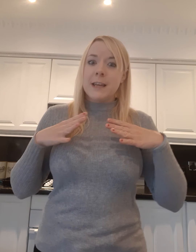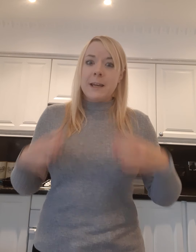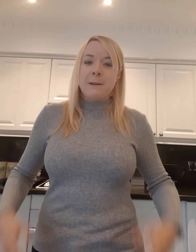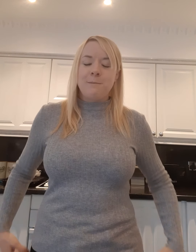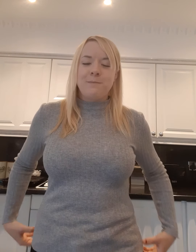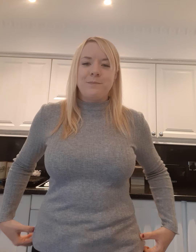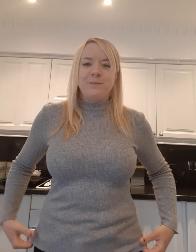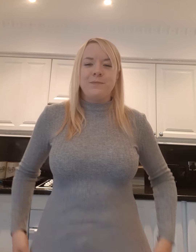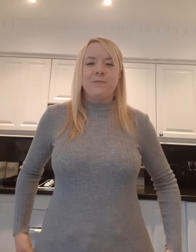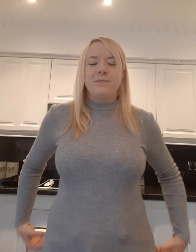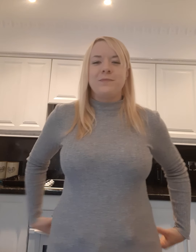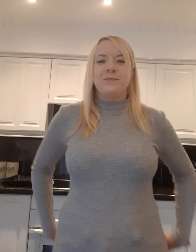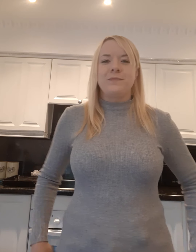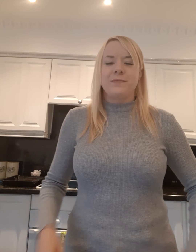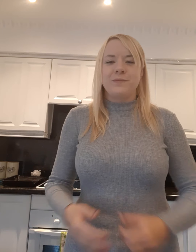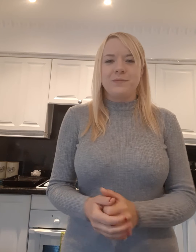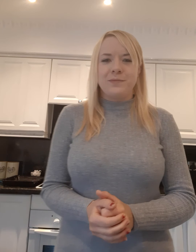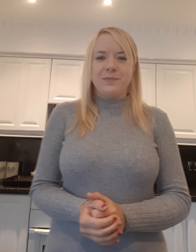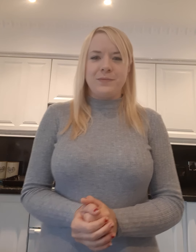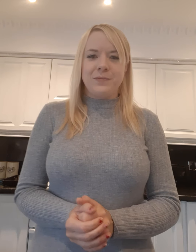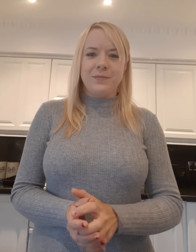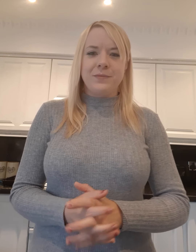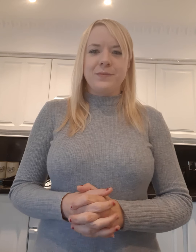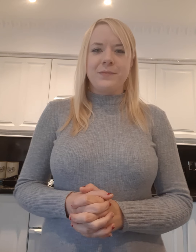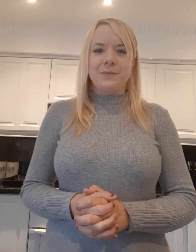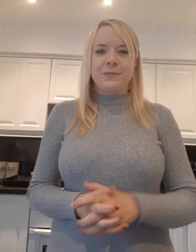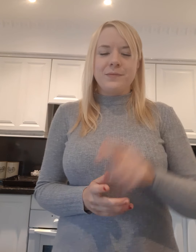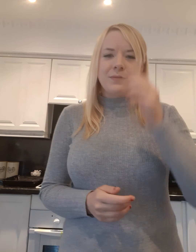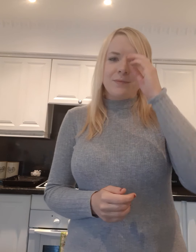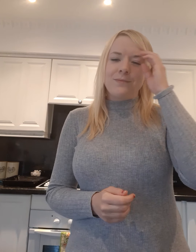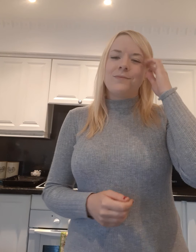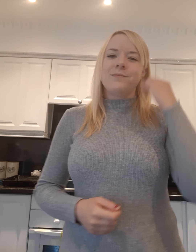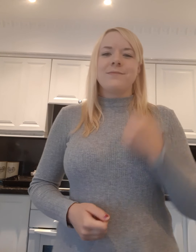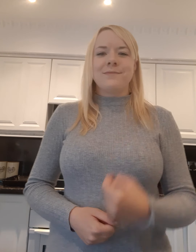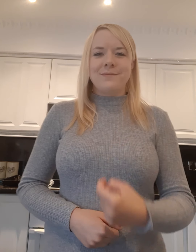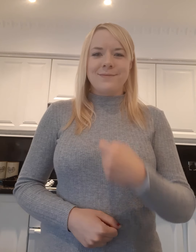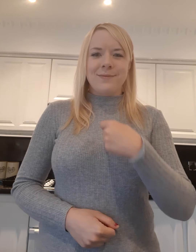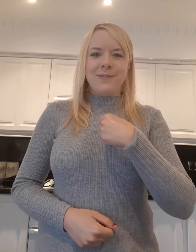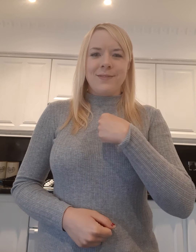Here's Singing in the Rain by Gene Kelly on Amazon Music.